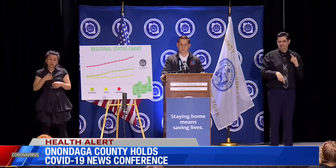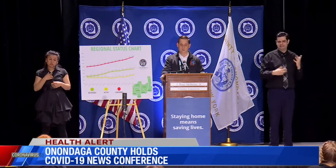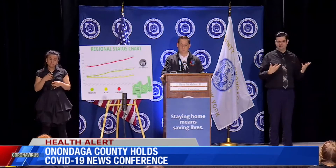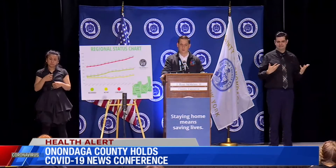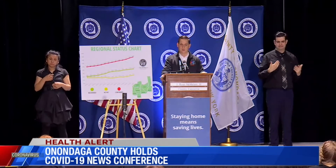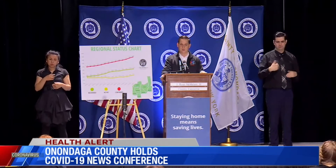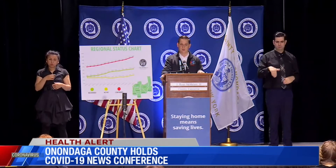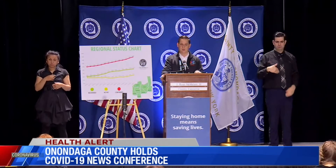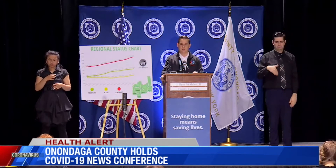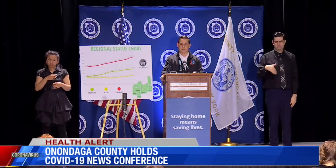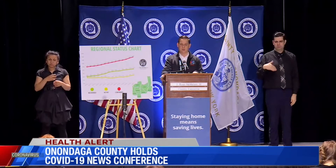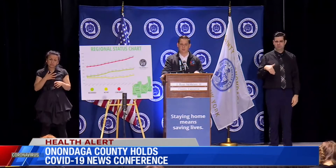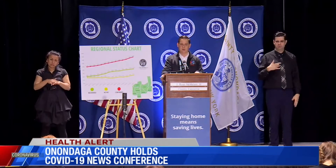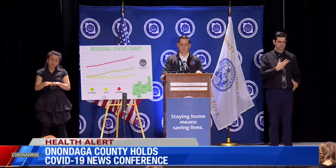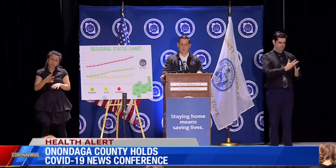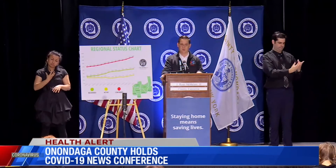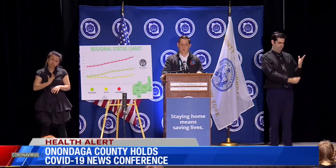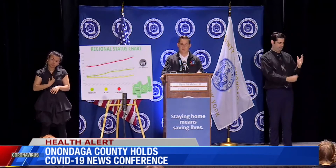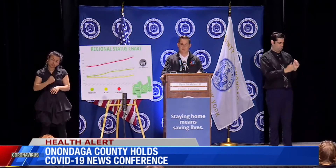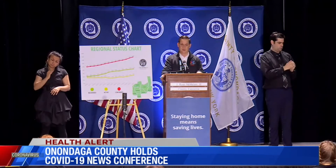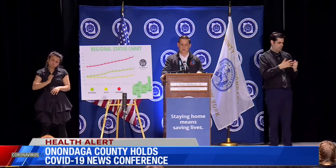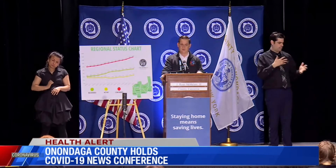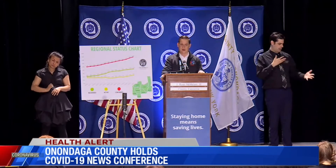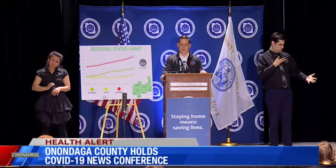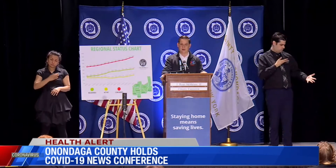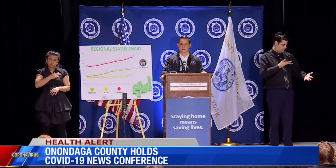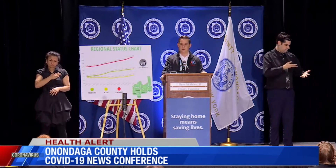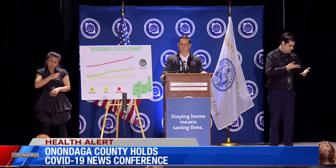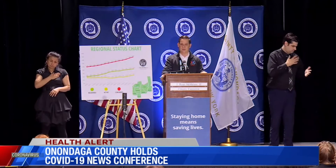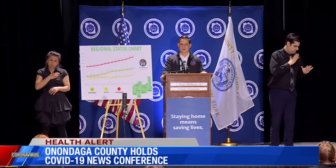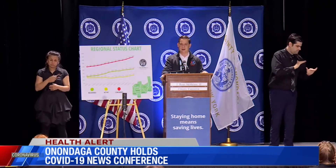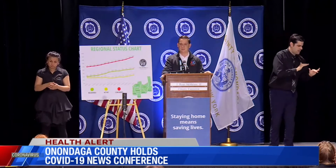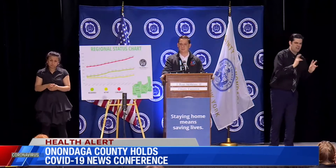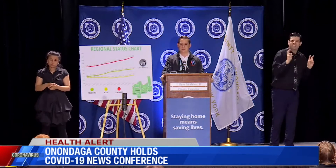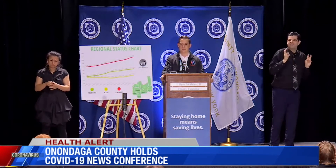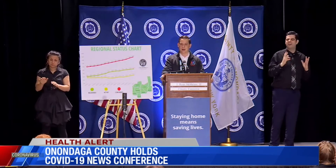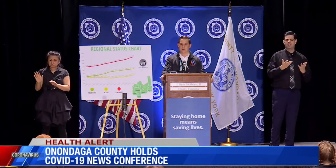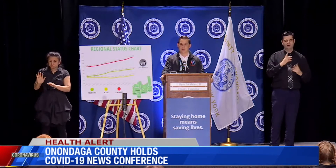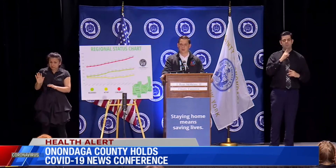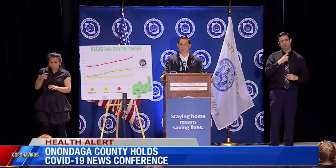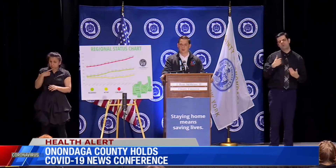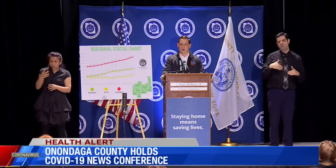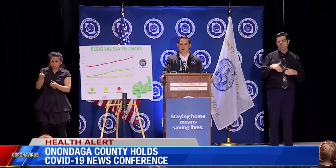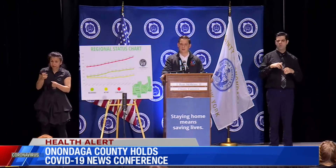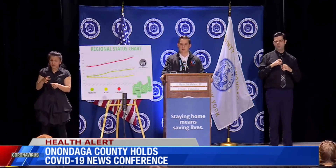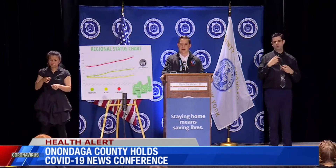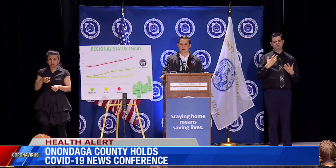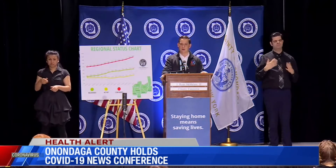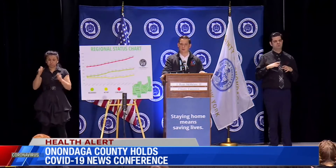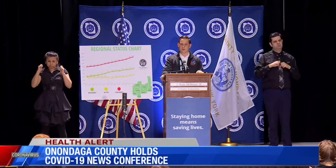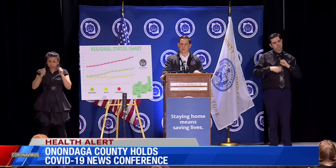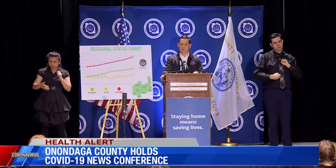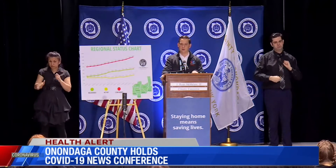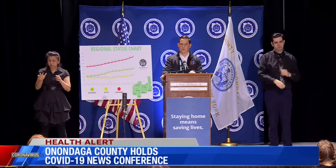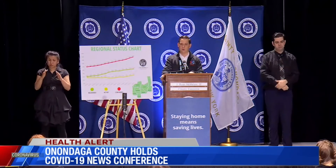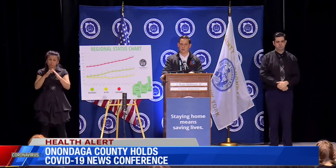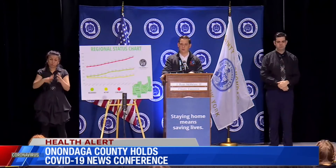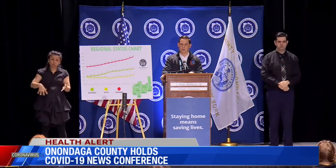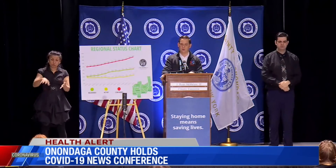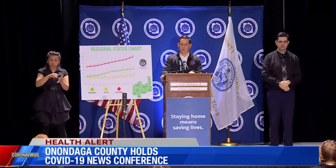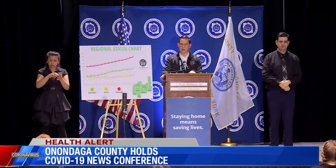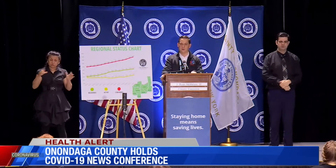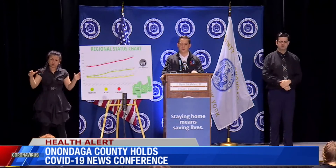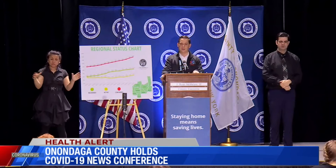is additionally painful is the fact that people just can't be together to honor their loved